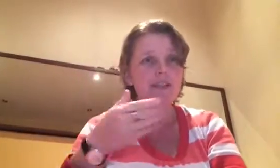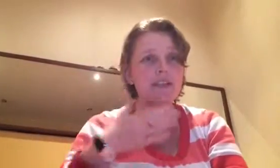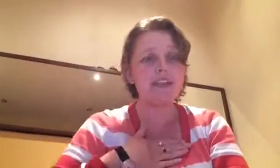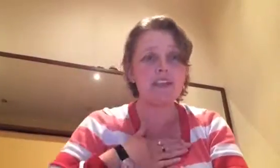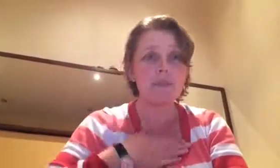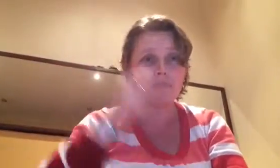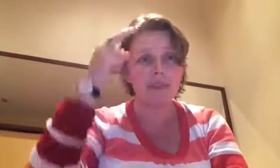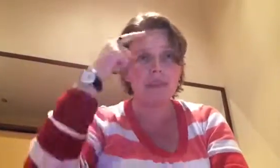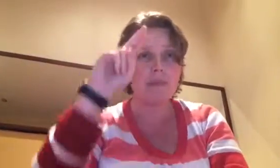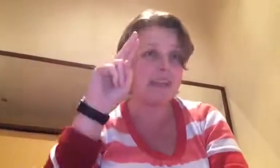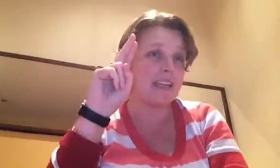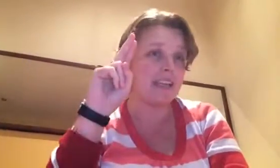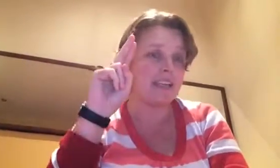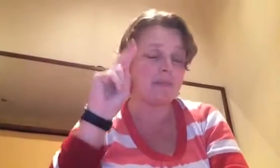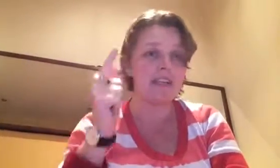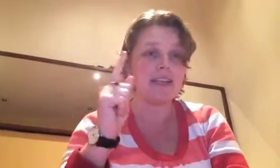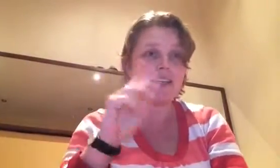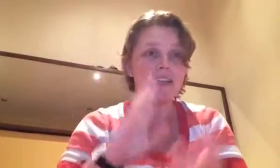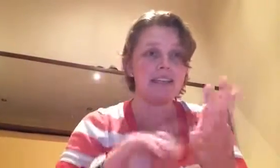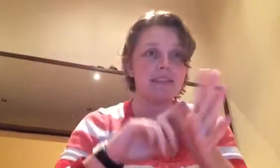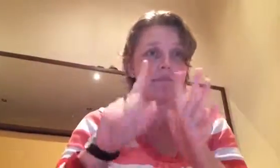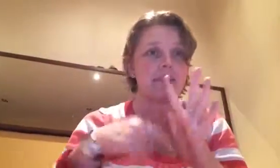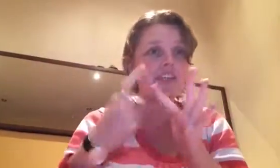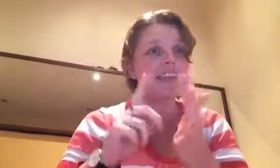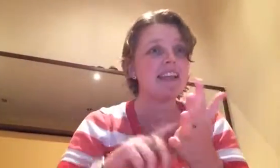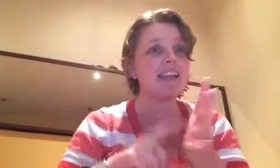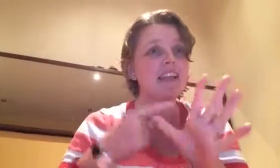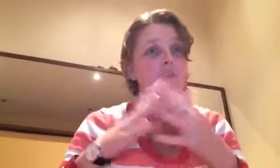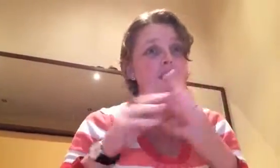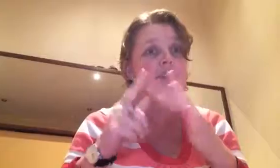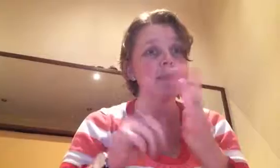Hello, my name is Magella Williams.